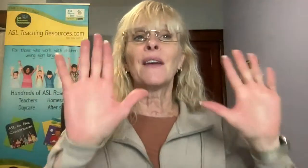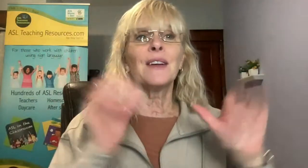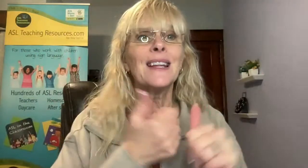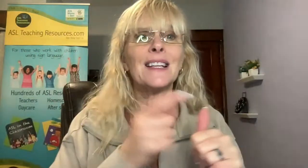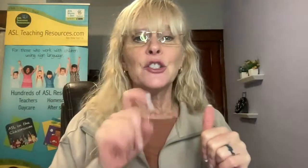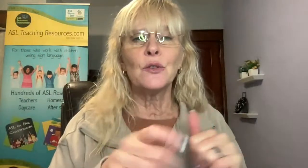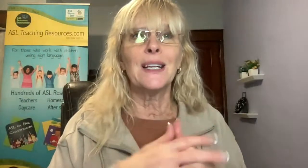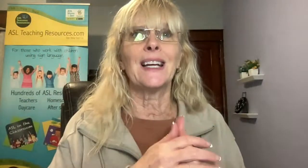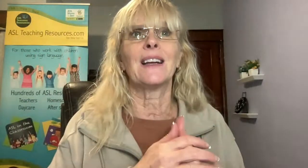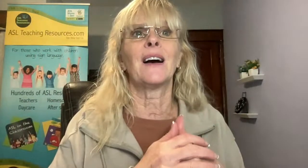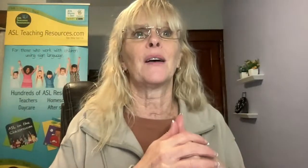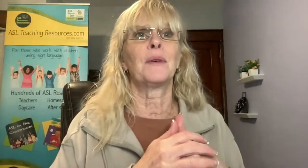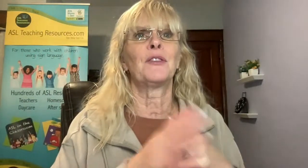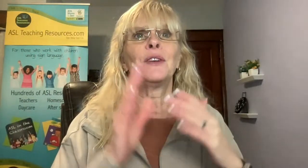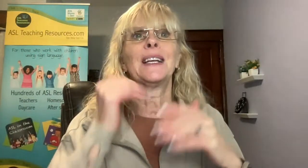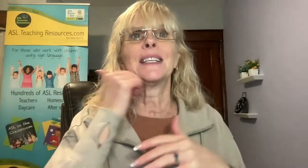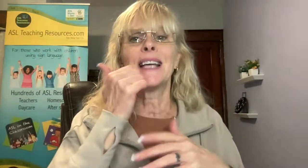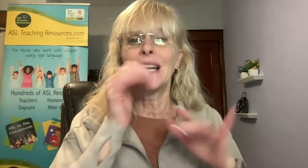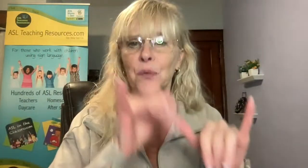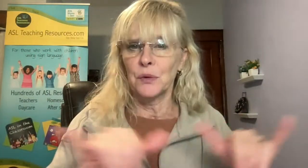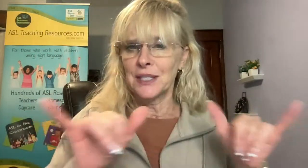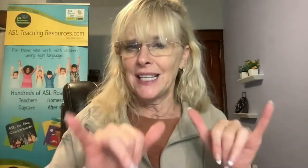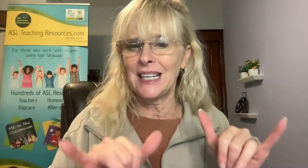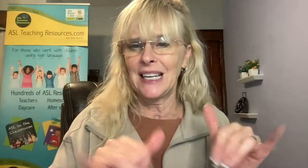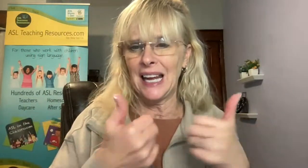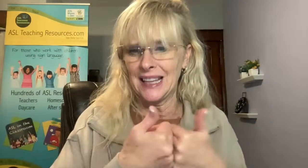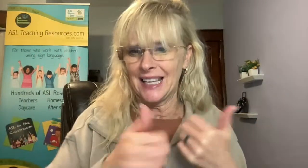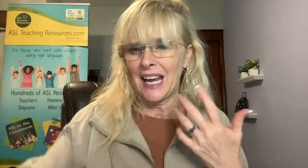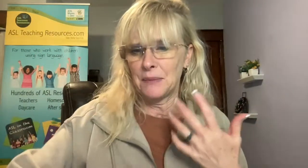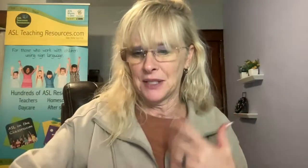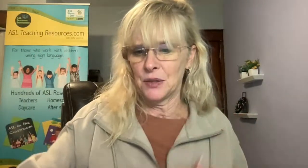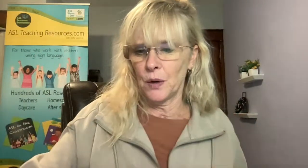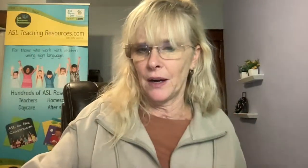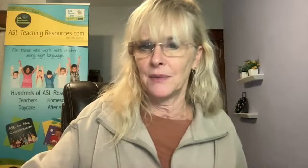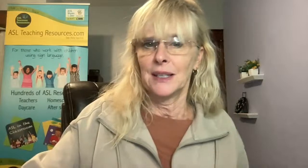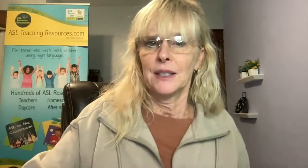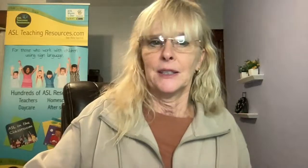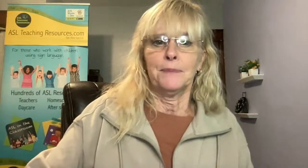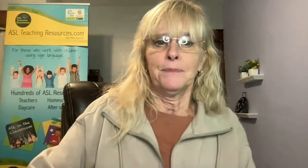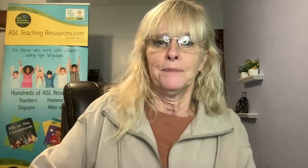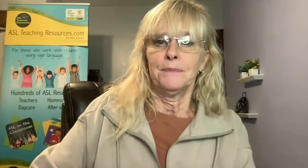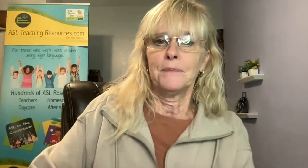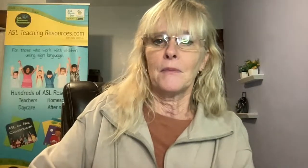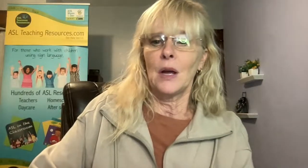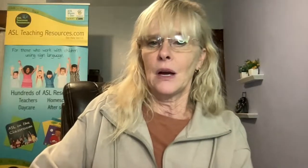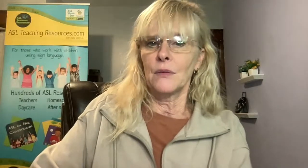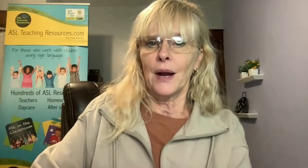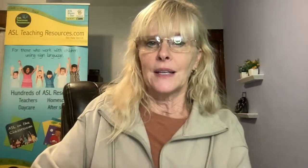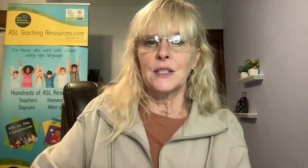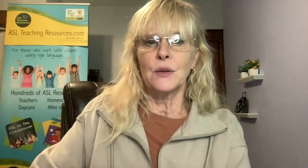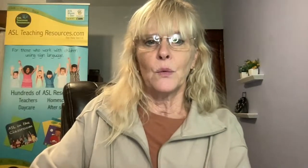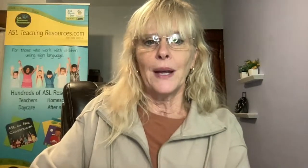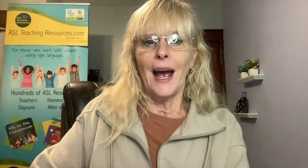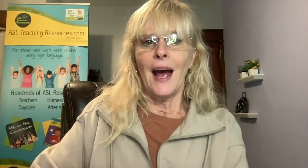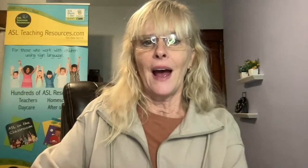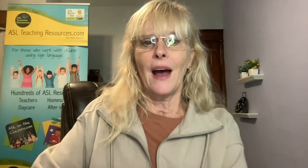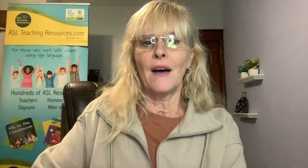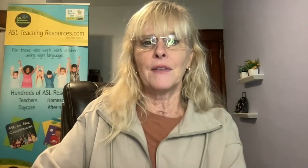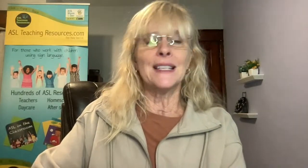everything that you need. If you need a daily routine and the games as well. All right, so we have, this